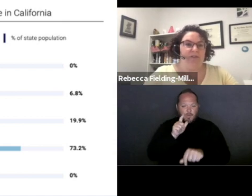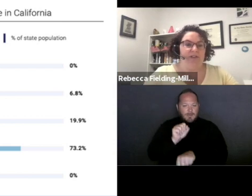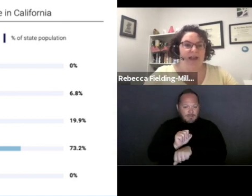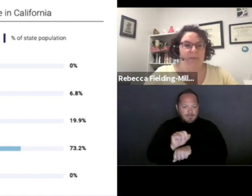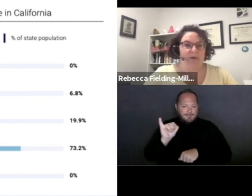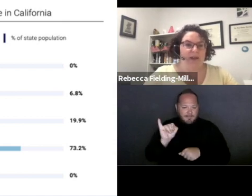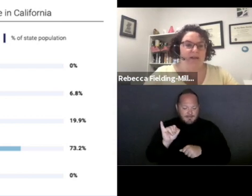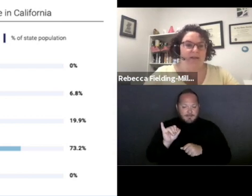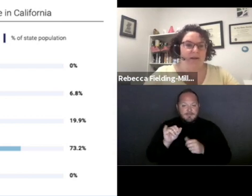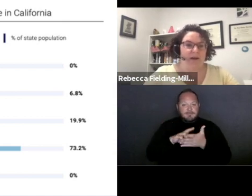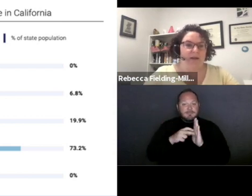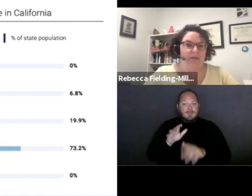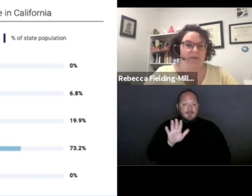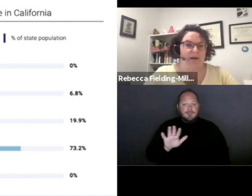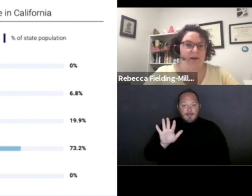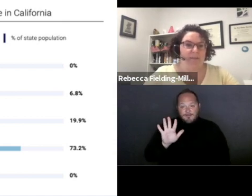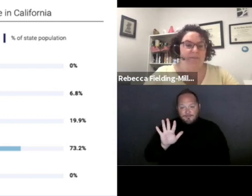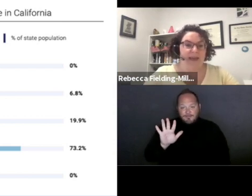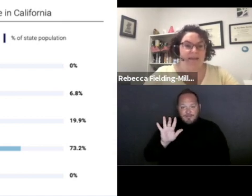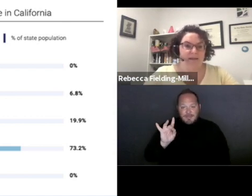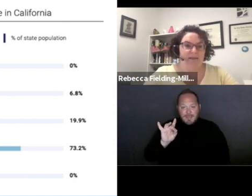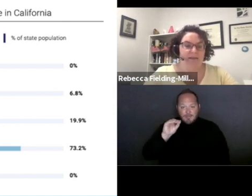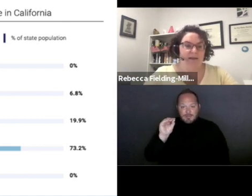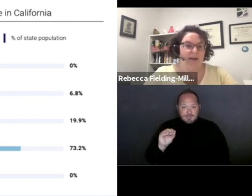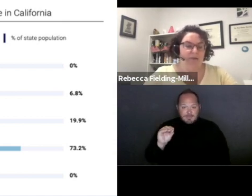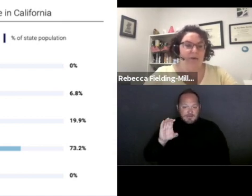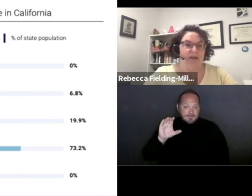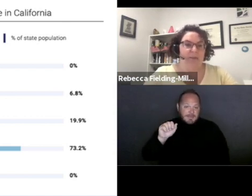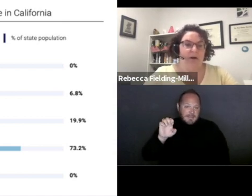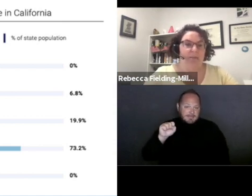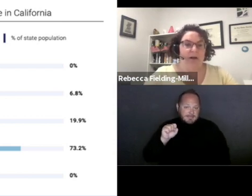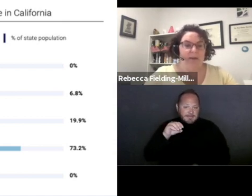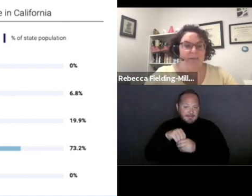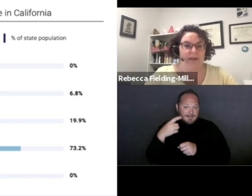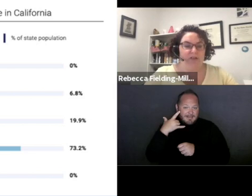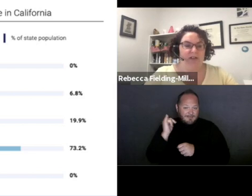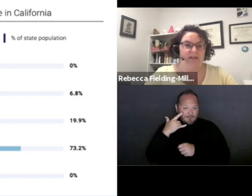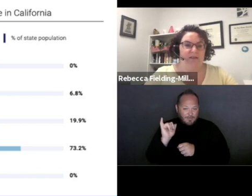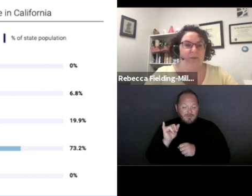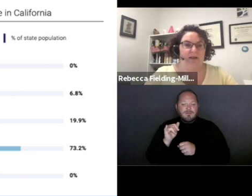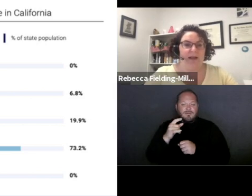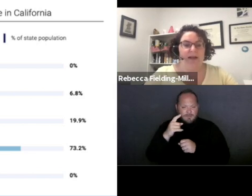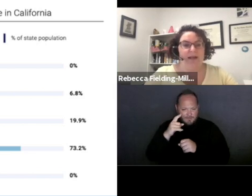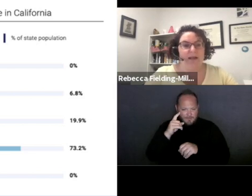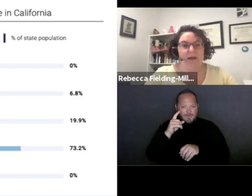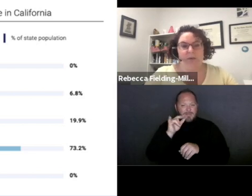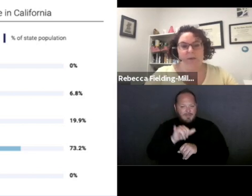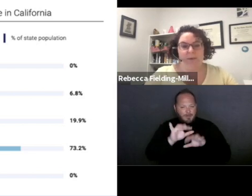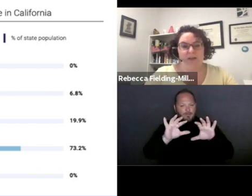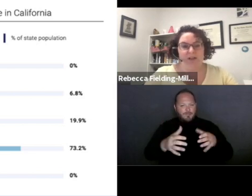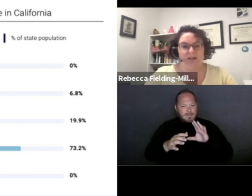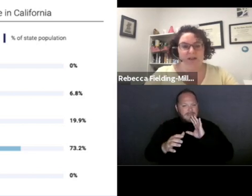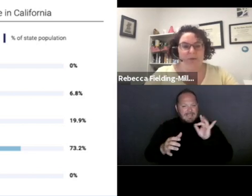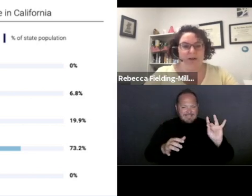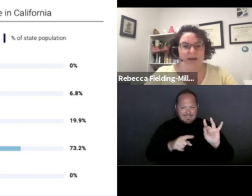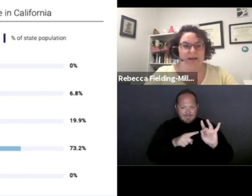about 58% of cases in California were among people ages 18 to 49, but people